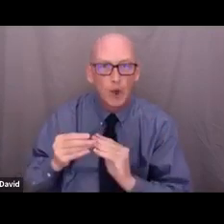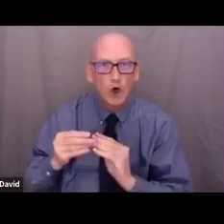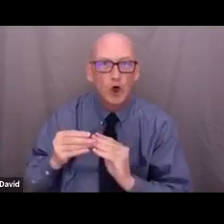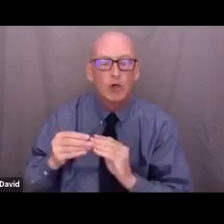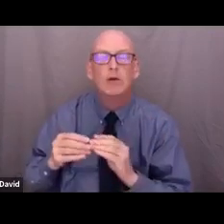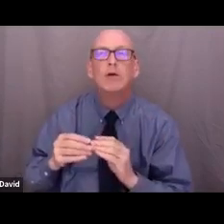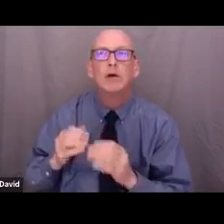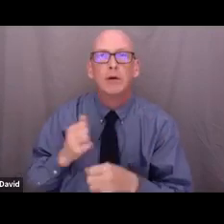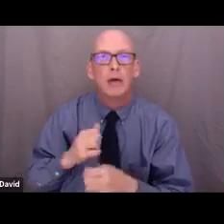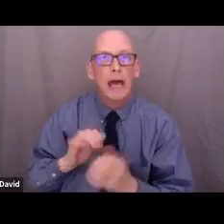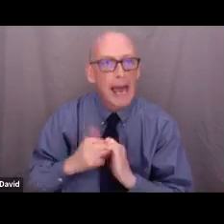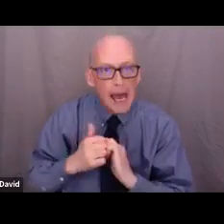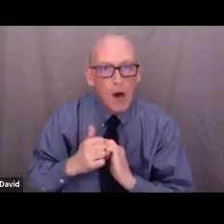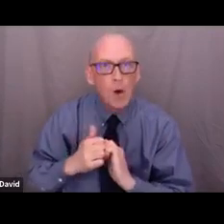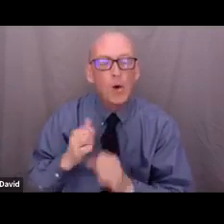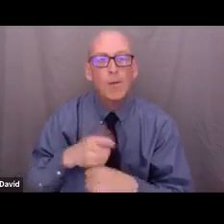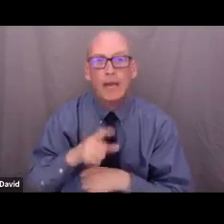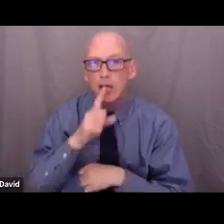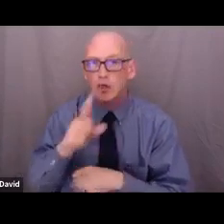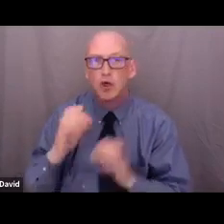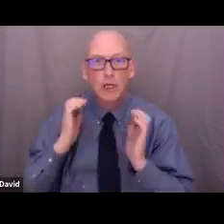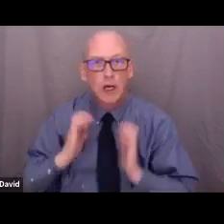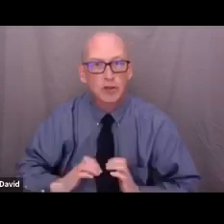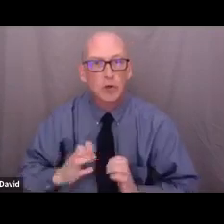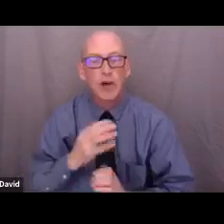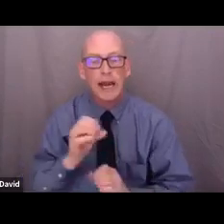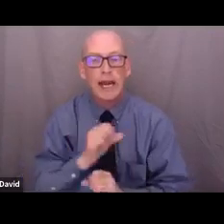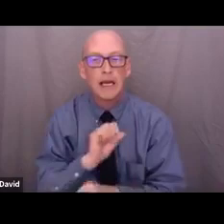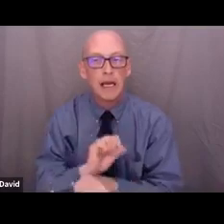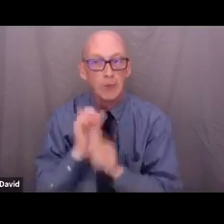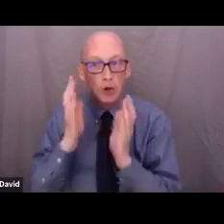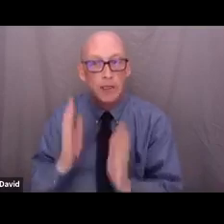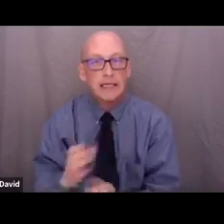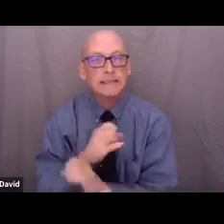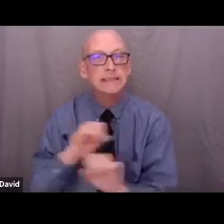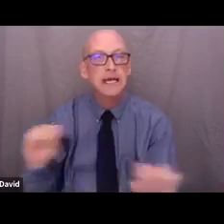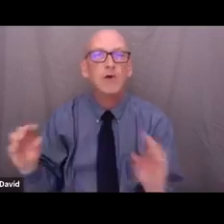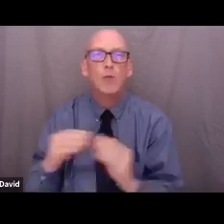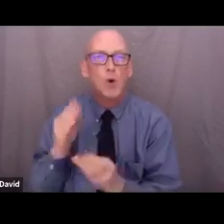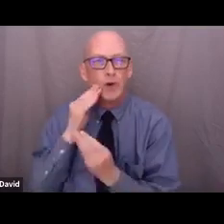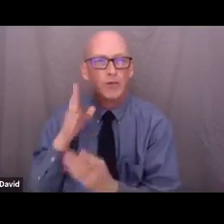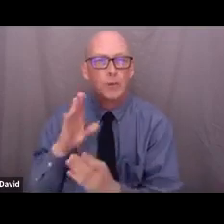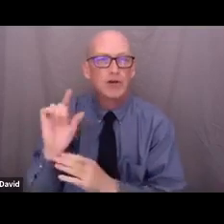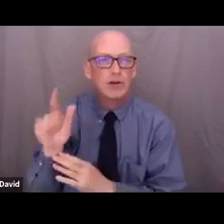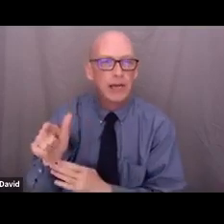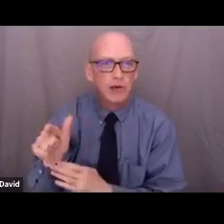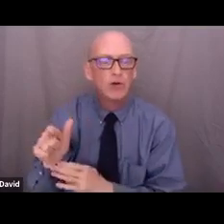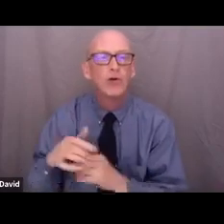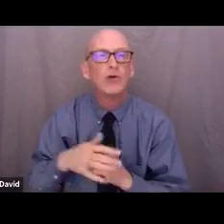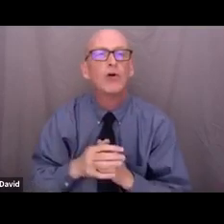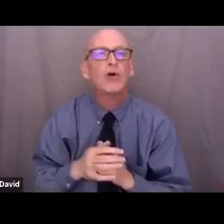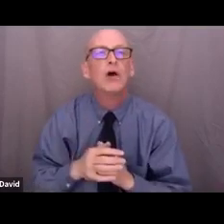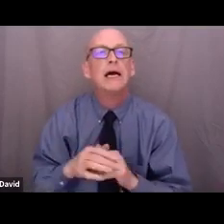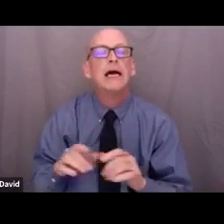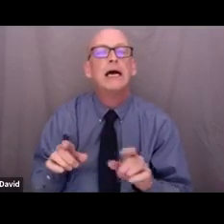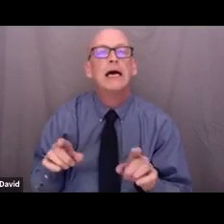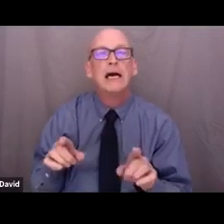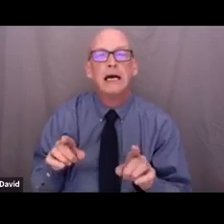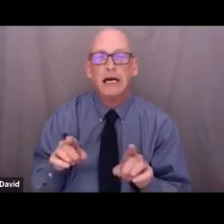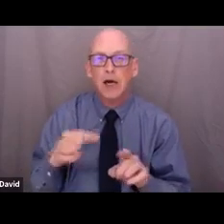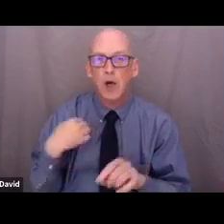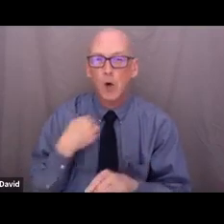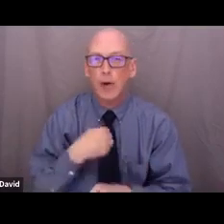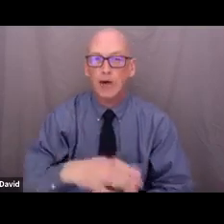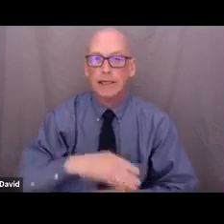keeping both our customers and our employees safe. So more to come on that. Shots for tots are the same way. We're